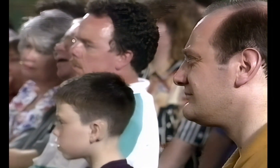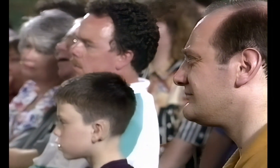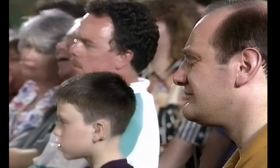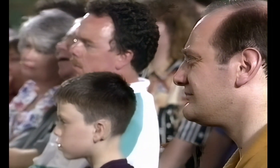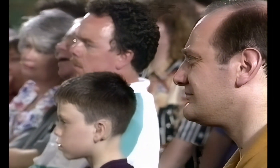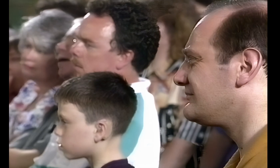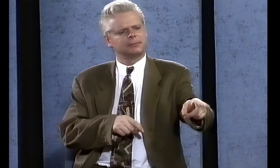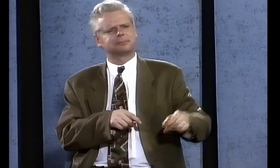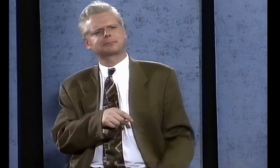culture.